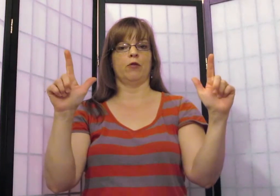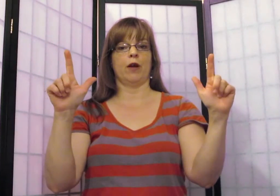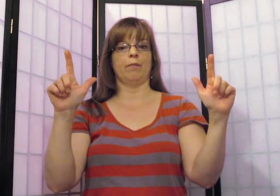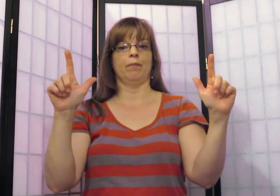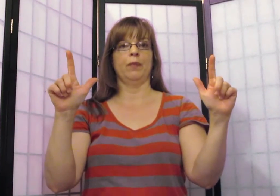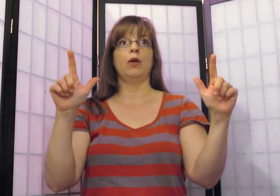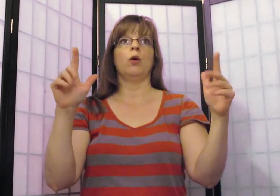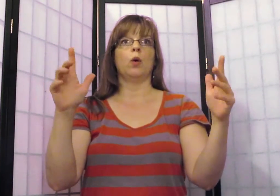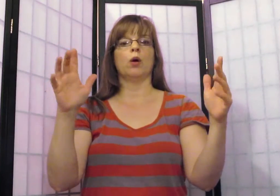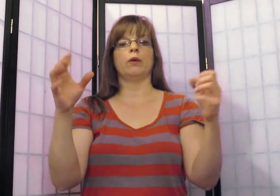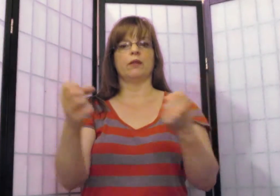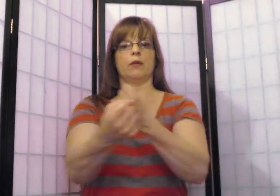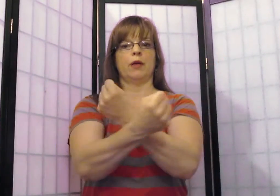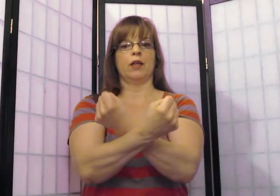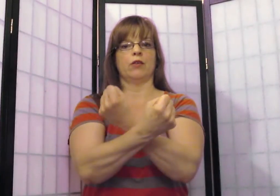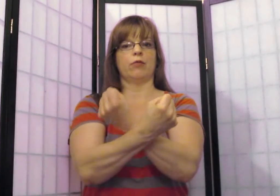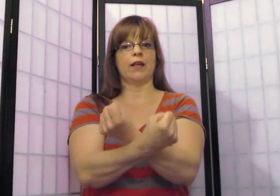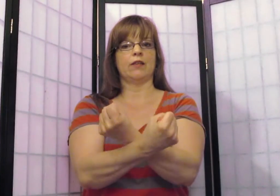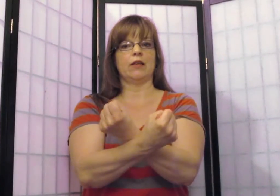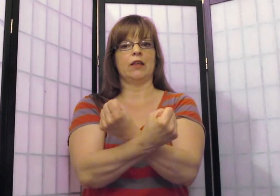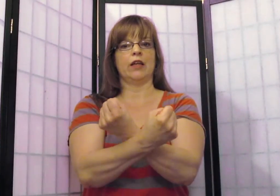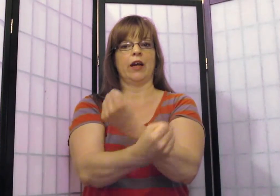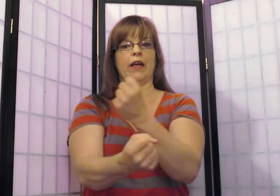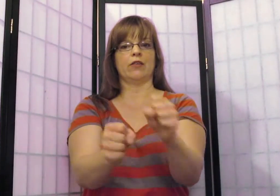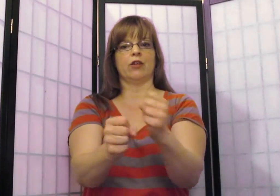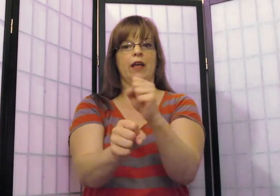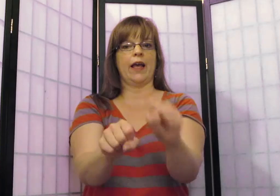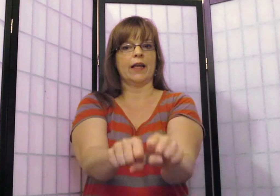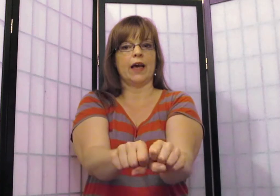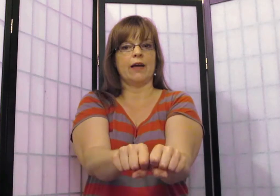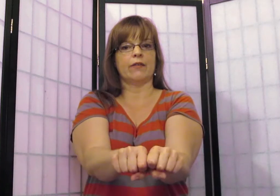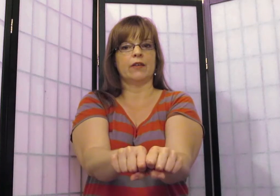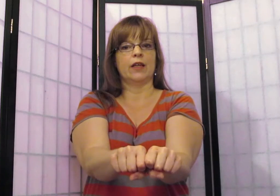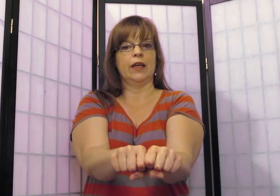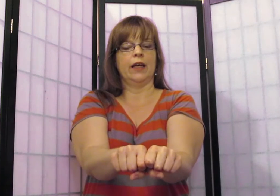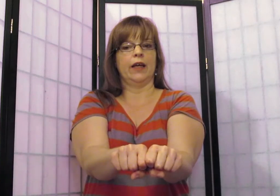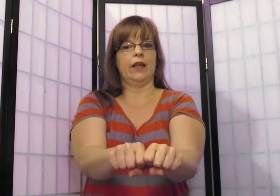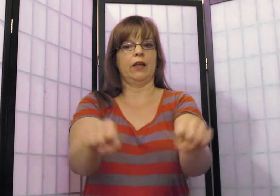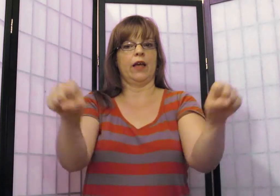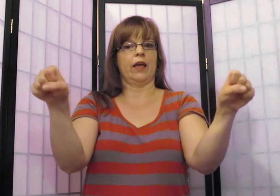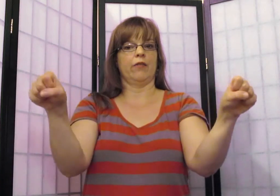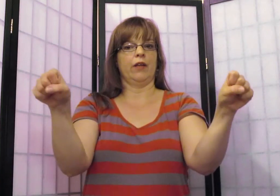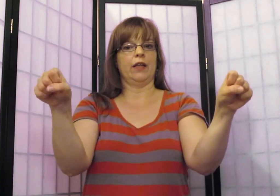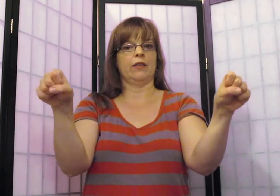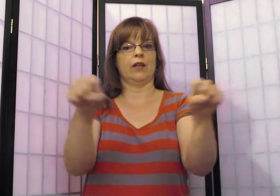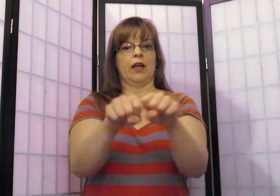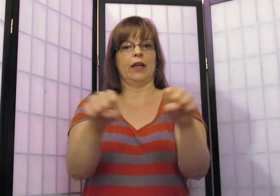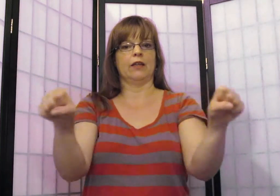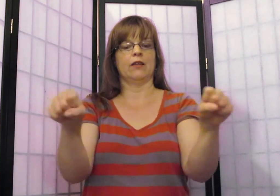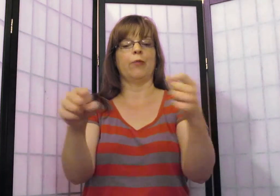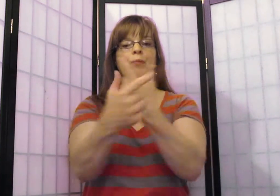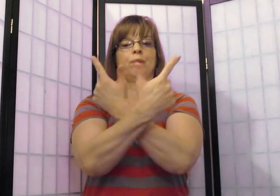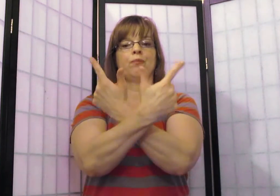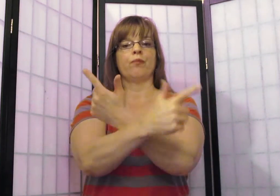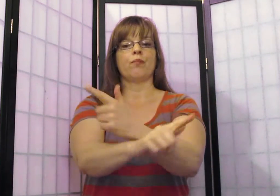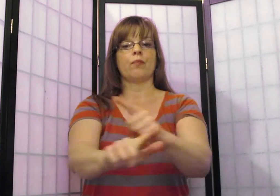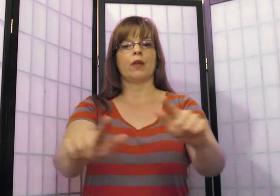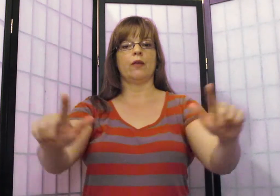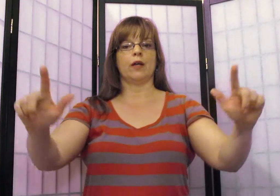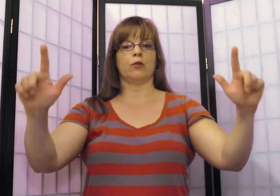from. Or when someone gets arrested, their hands are in handcuffs, and then they can release their hands. That's where